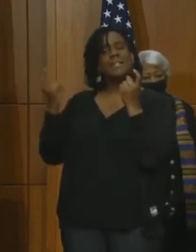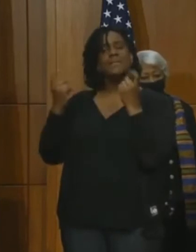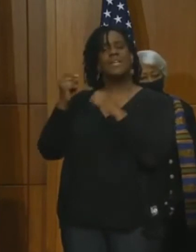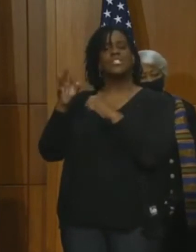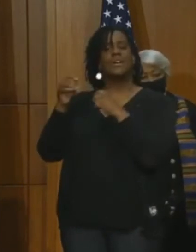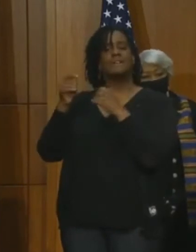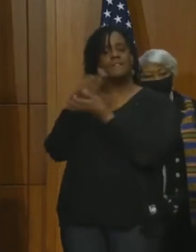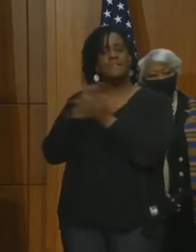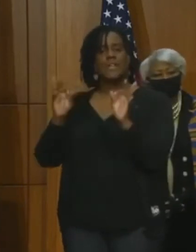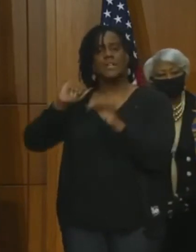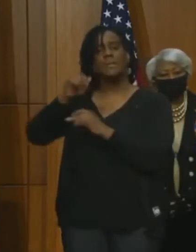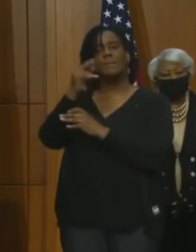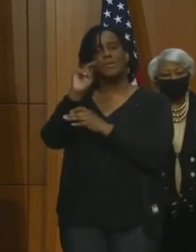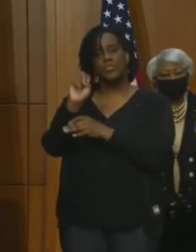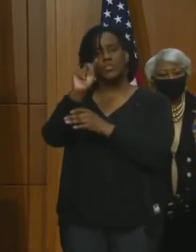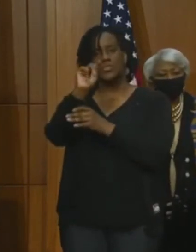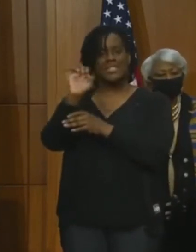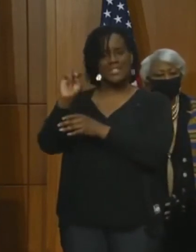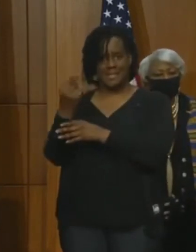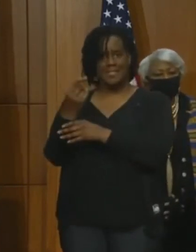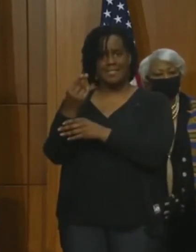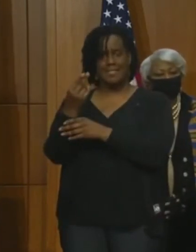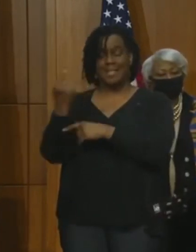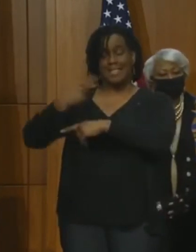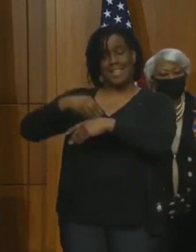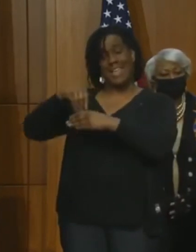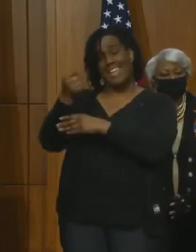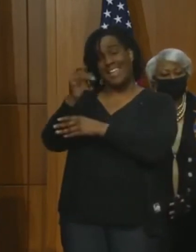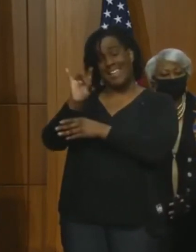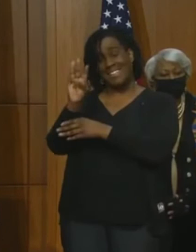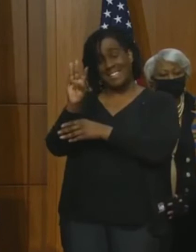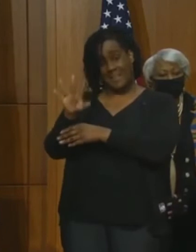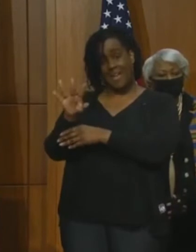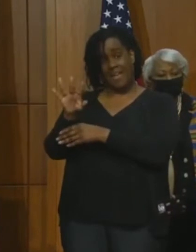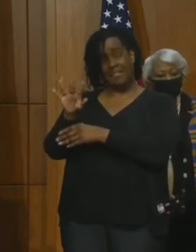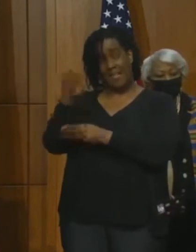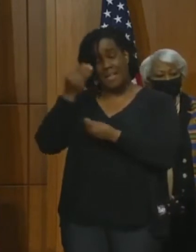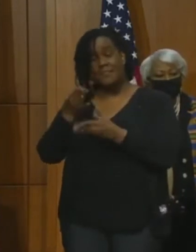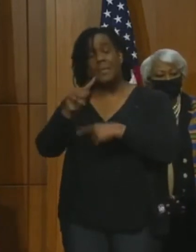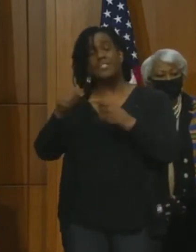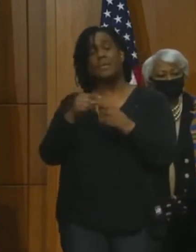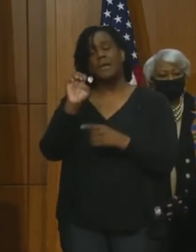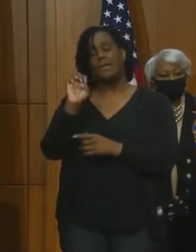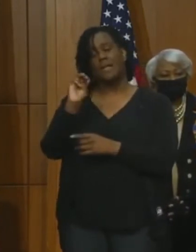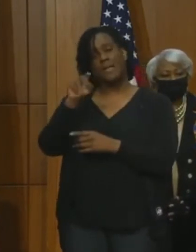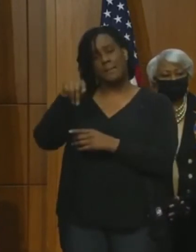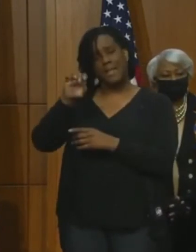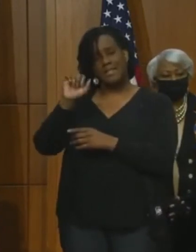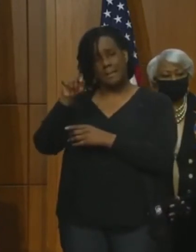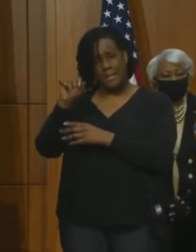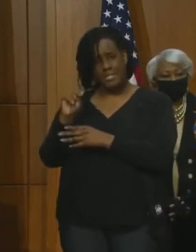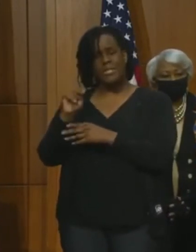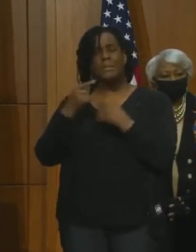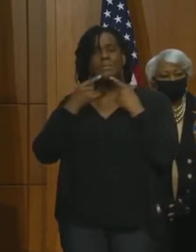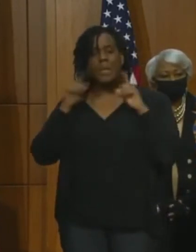Juneteenth, the day in 1865 that news of the Emancipation Proclamation had finally come to every